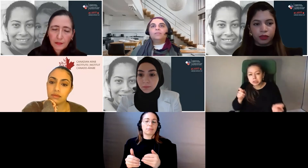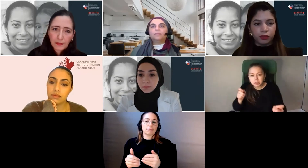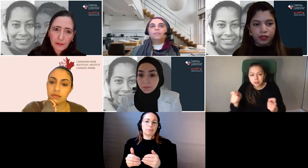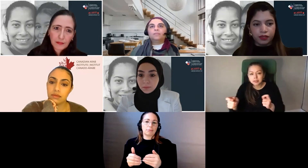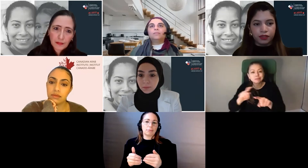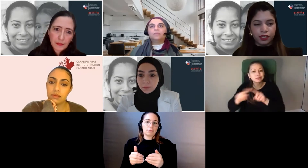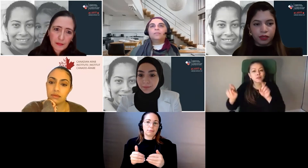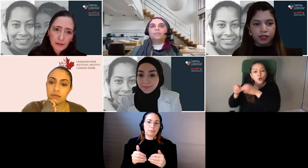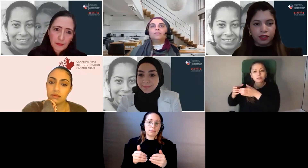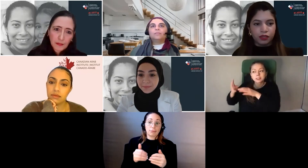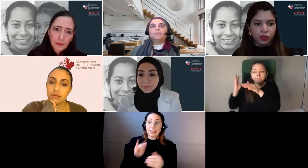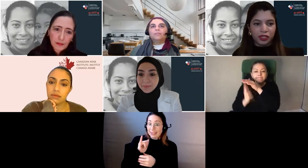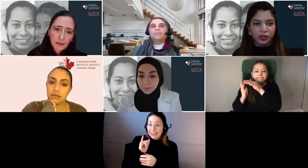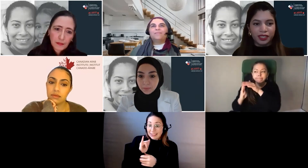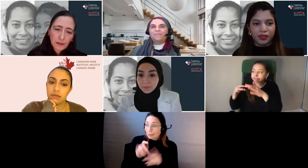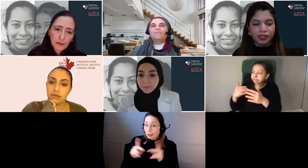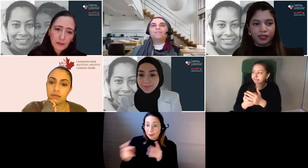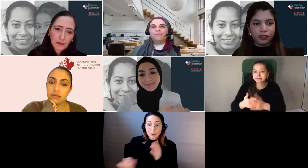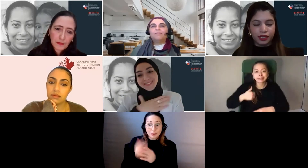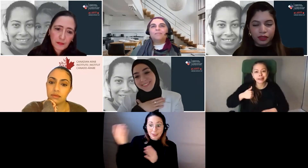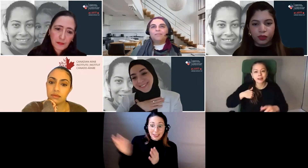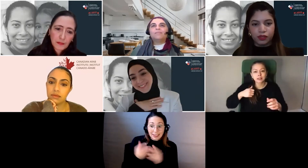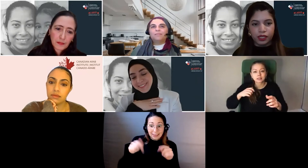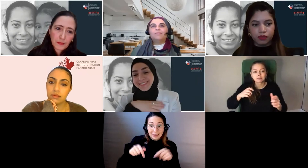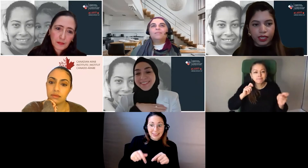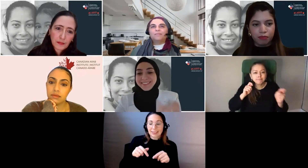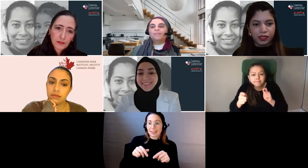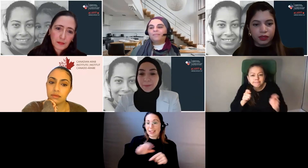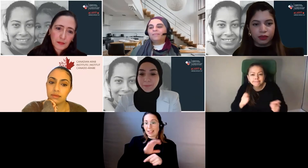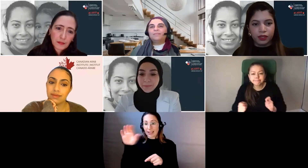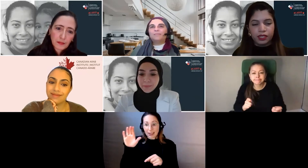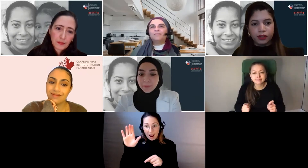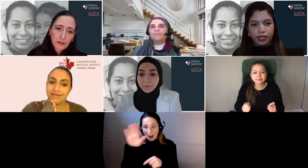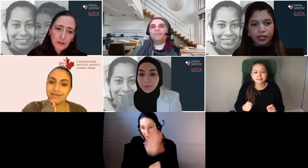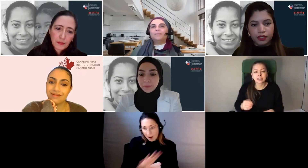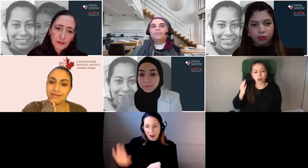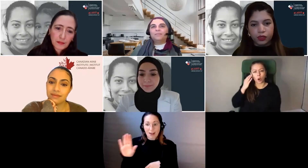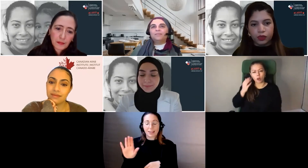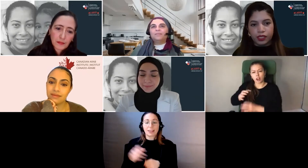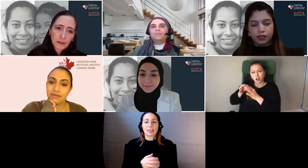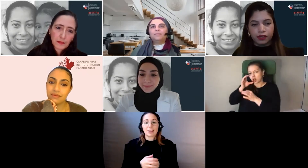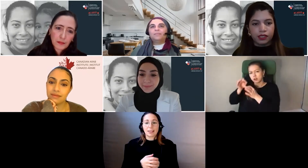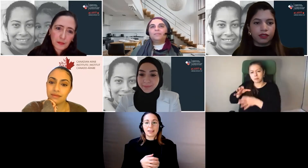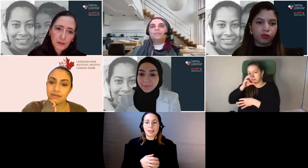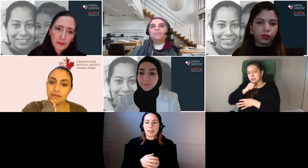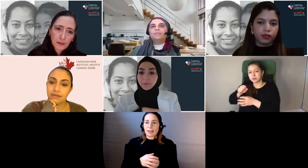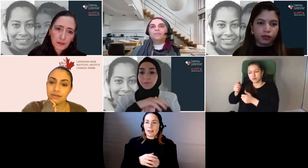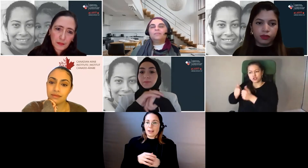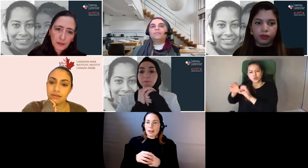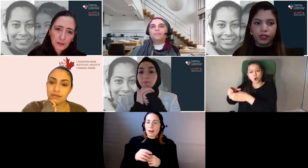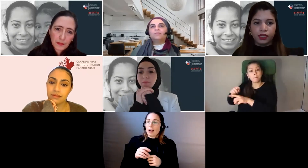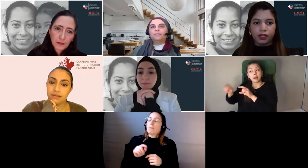I know Abrar's team has done some great work with the Together Towards Recovery campaign to highlight some of those needs. And Kids Help Phone